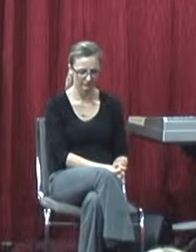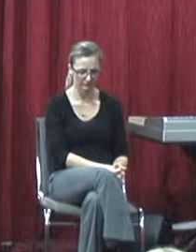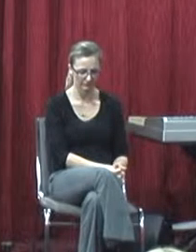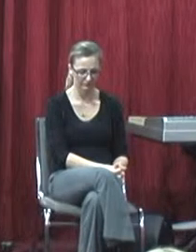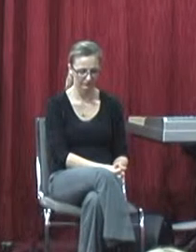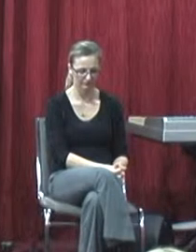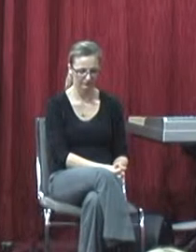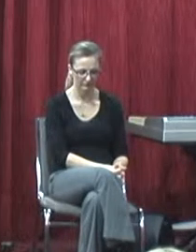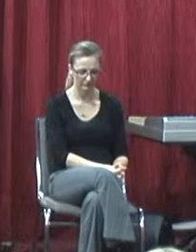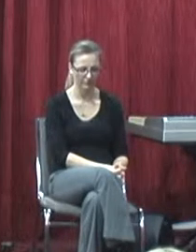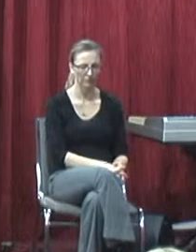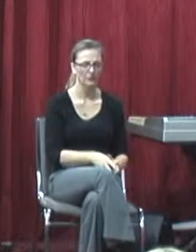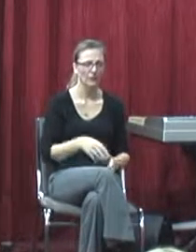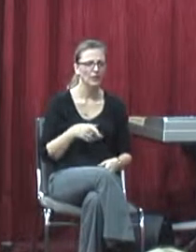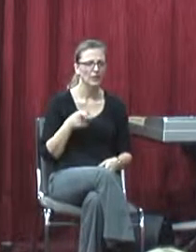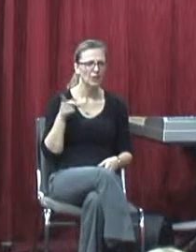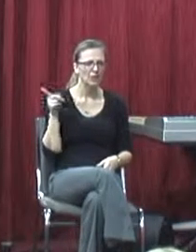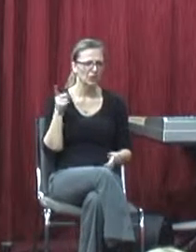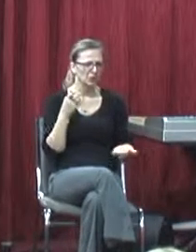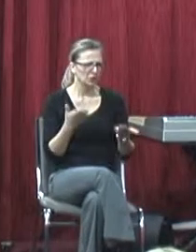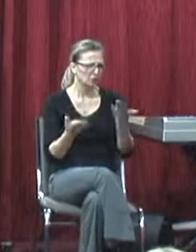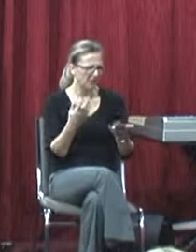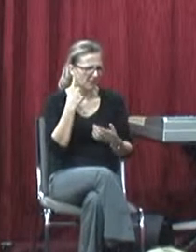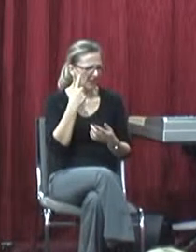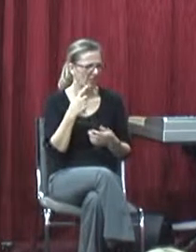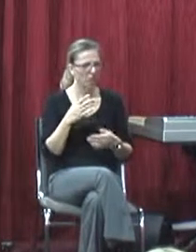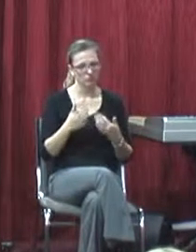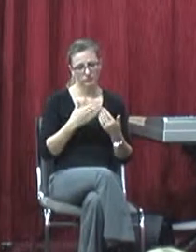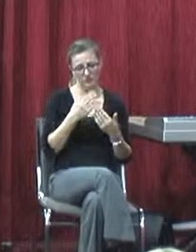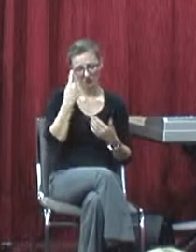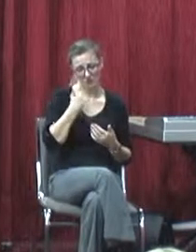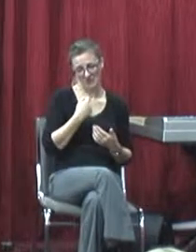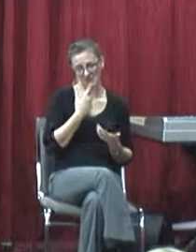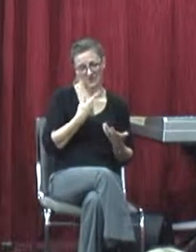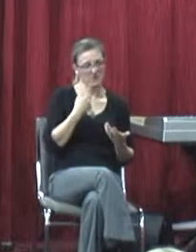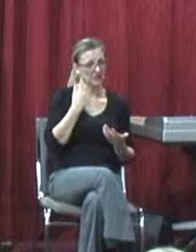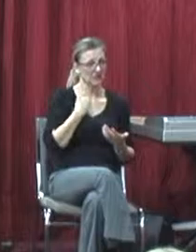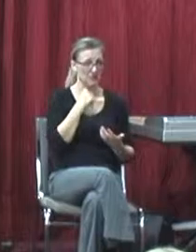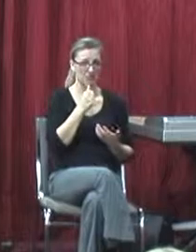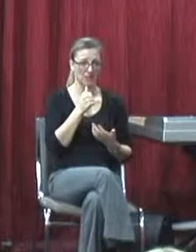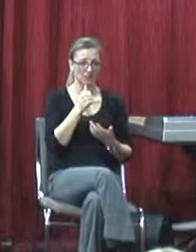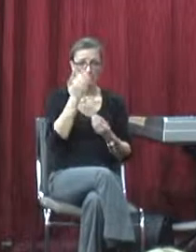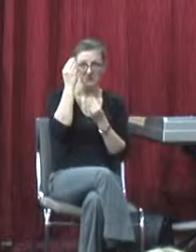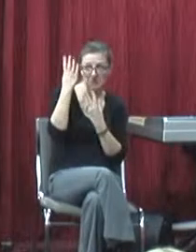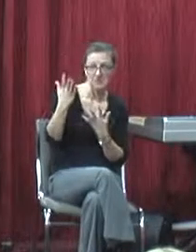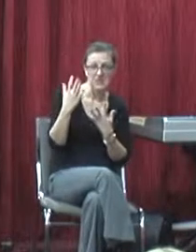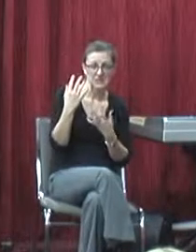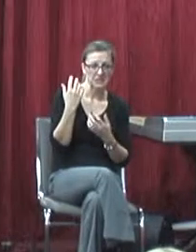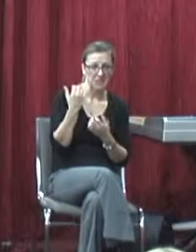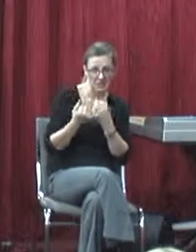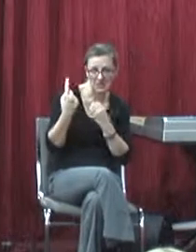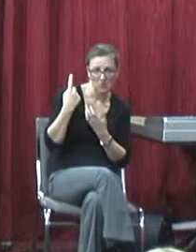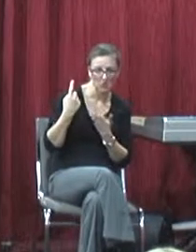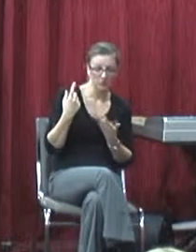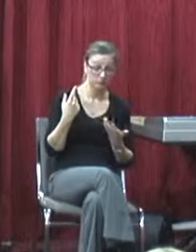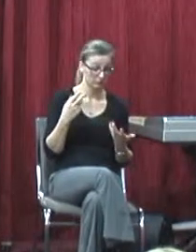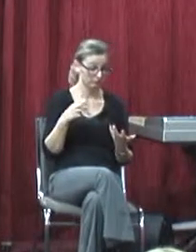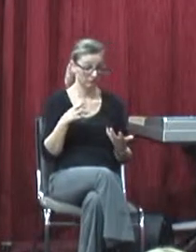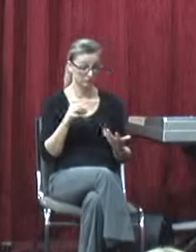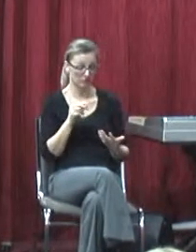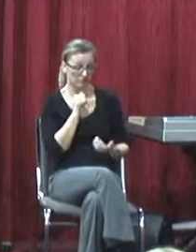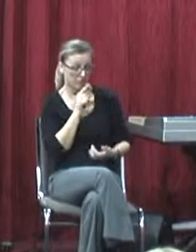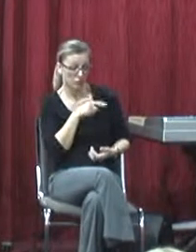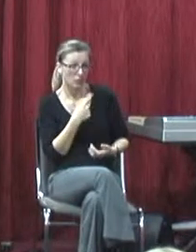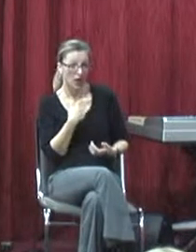say because you don't have anybody that you're submitted to. Well, that's not true. I'm certainly submitted to God, but we could all say we're all submitted to God.